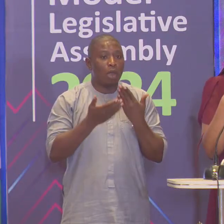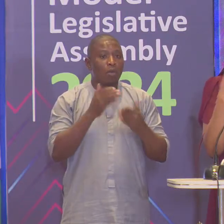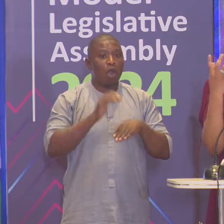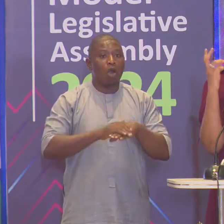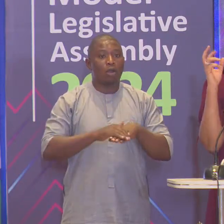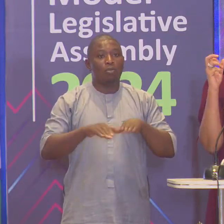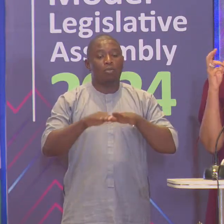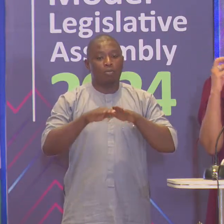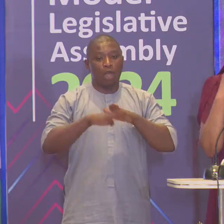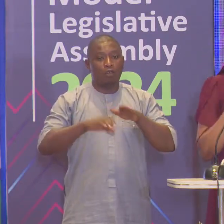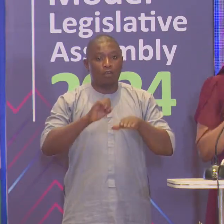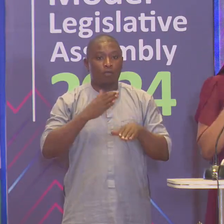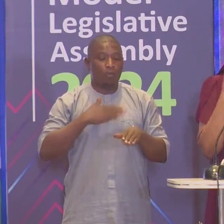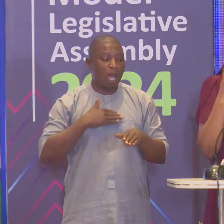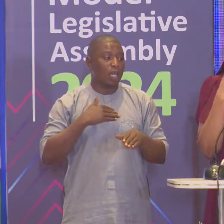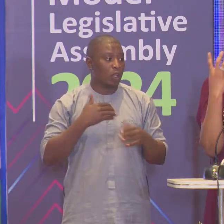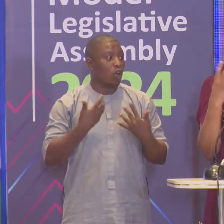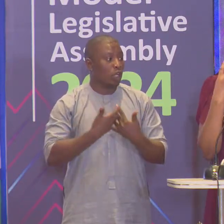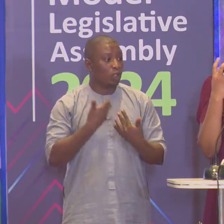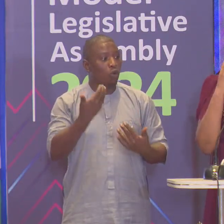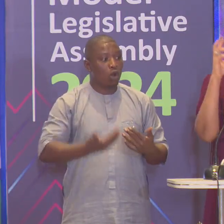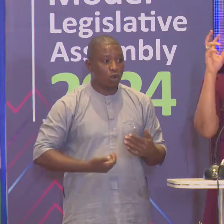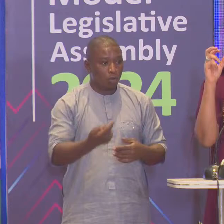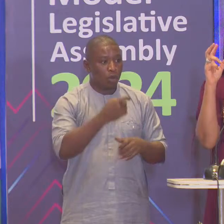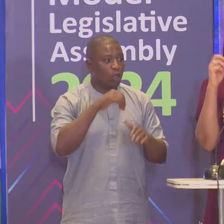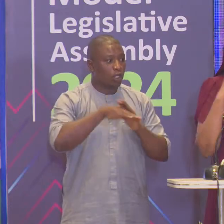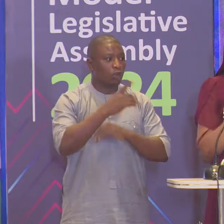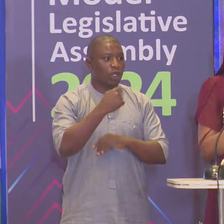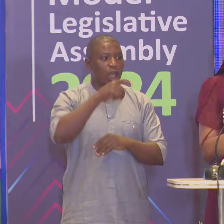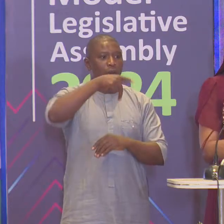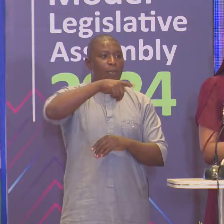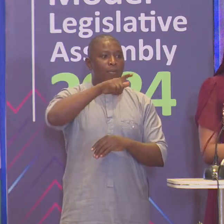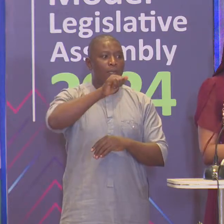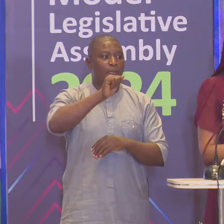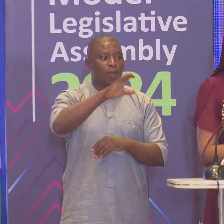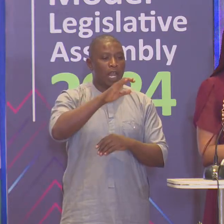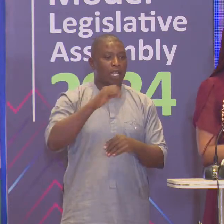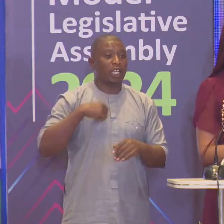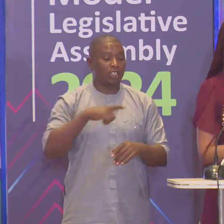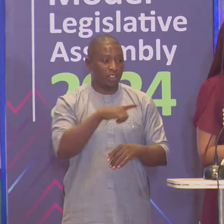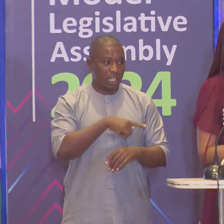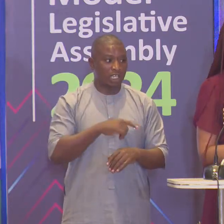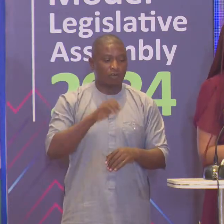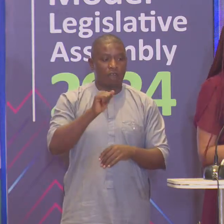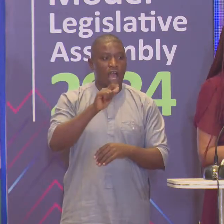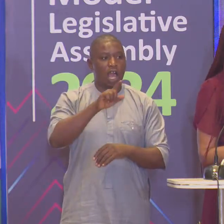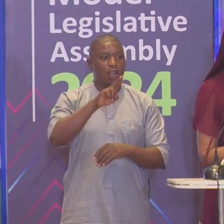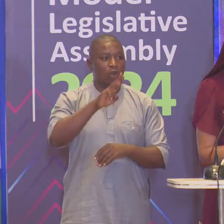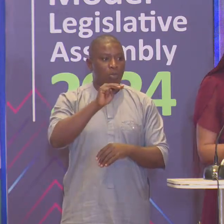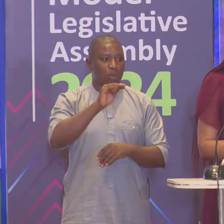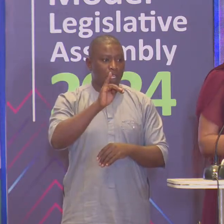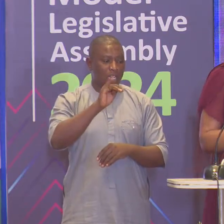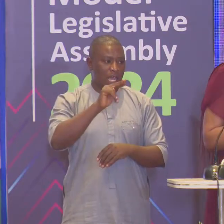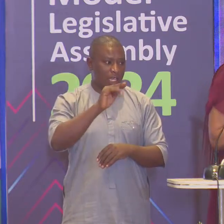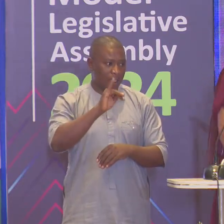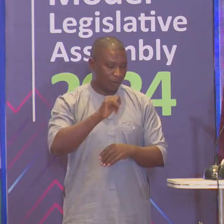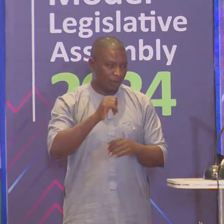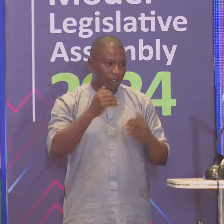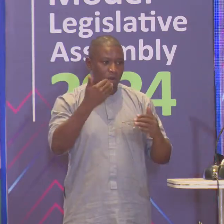Plac colleagues, welcome you into the Plac Legislative Alumni Association. God bless you all.